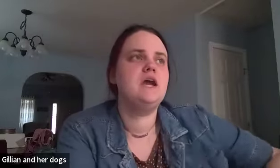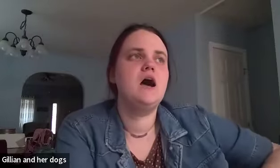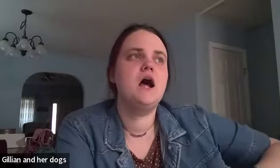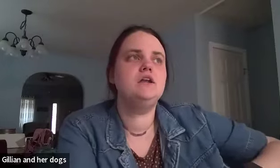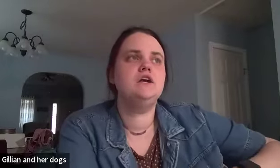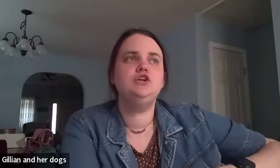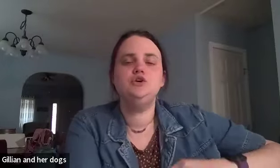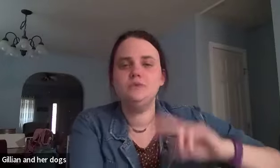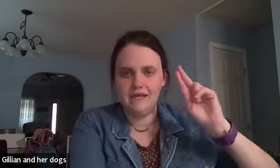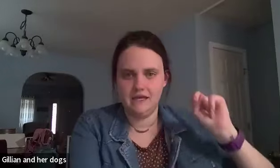the